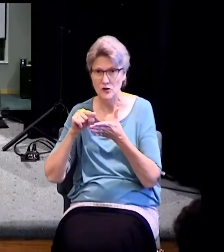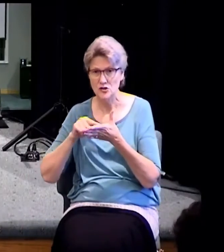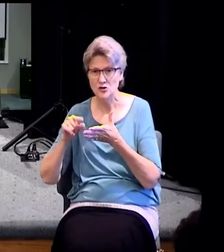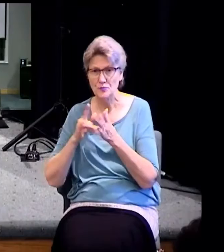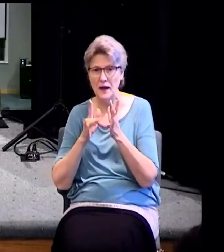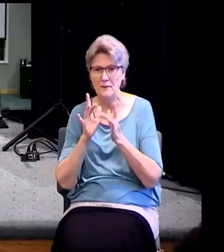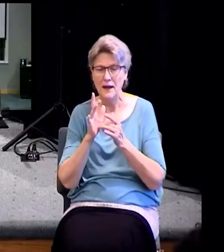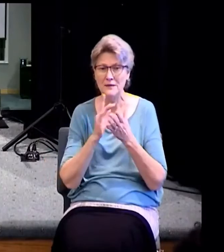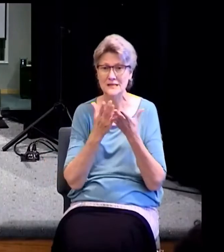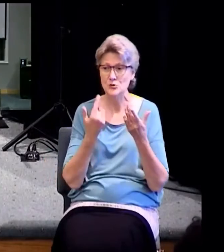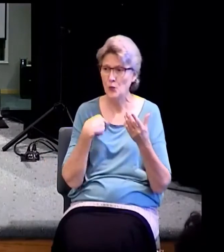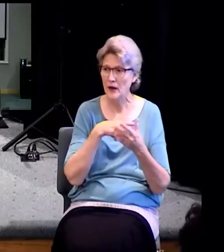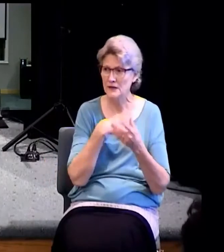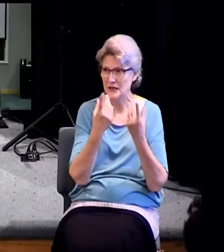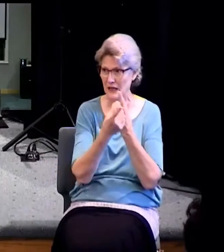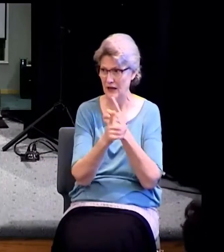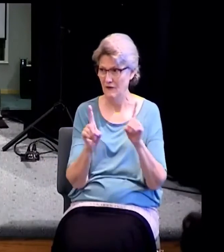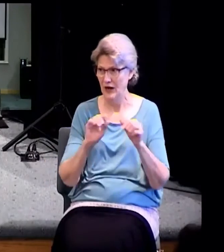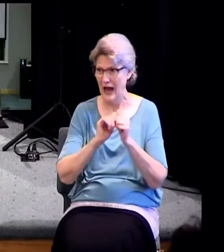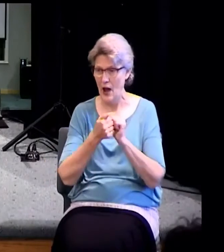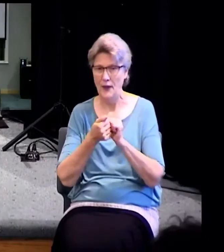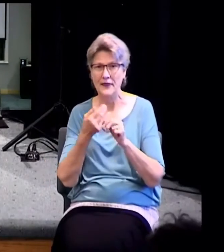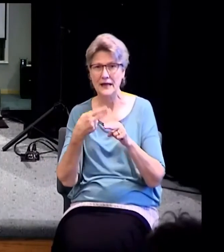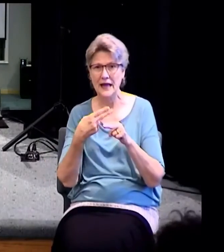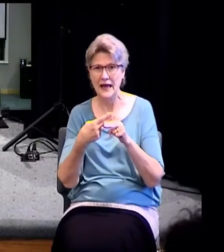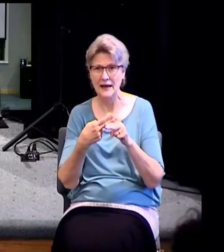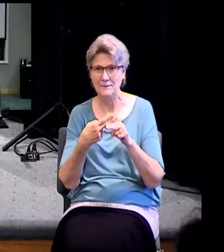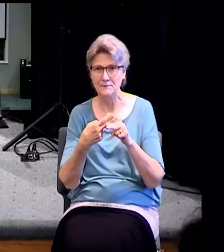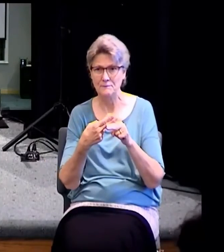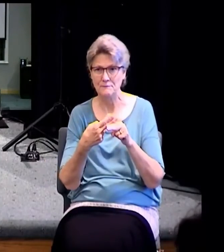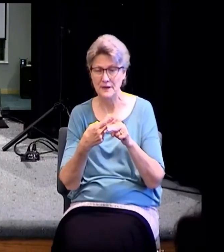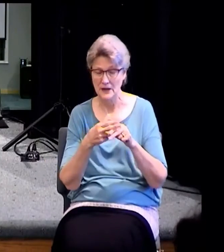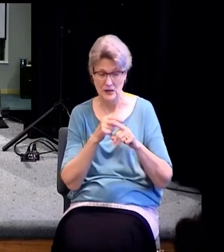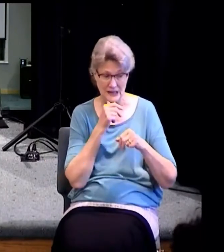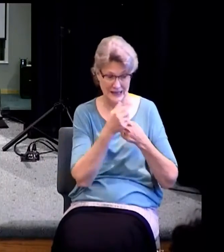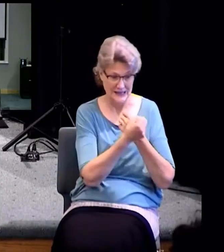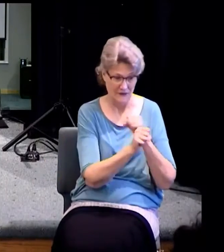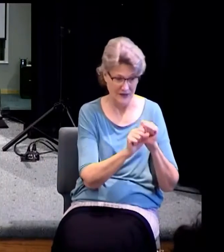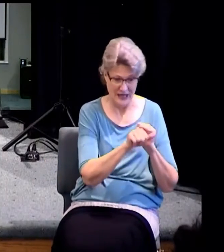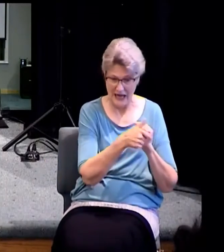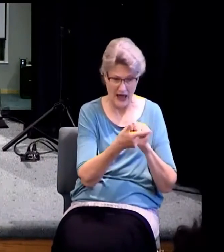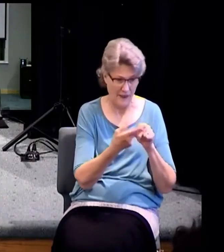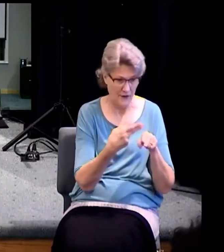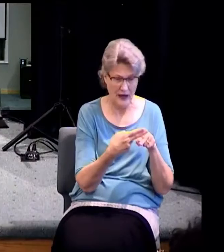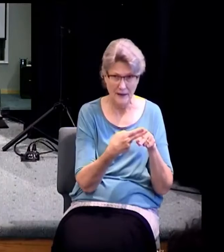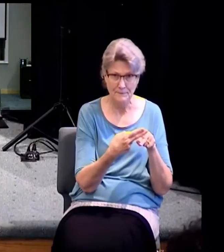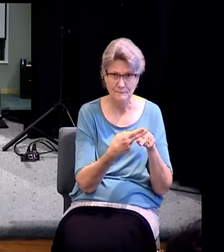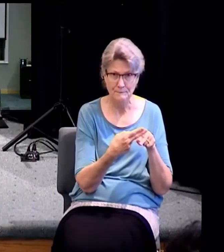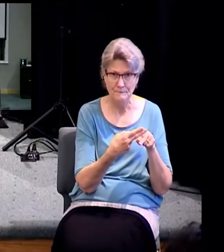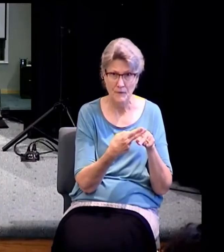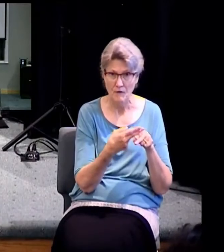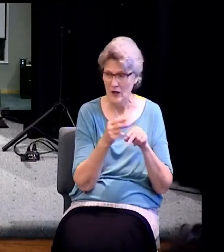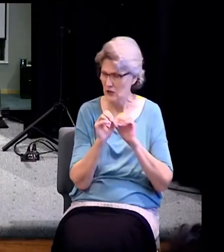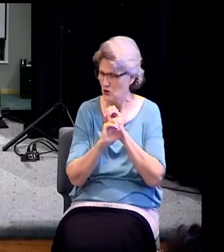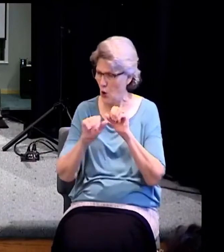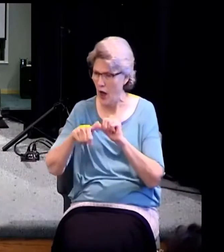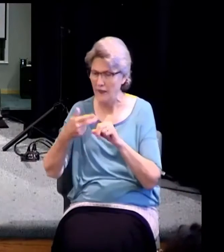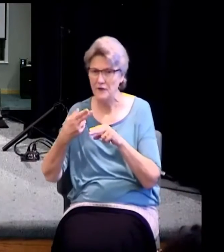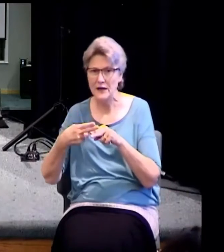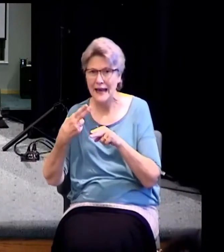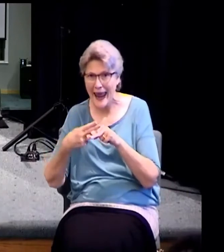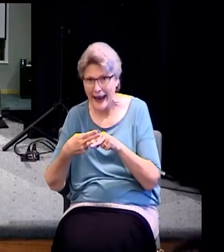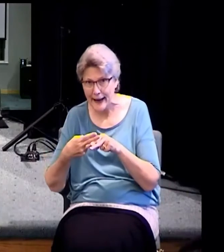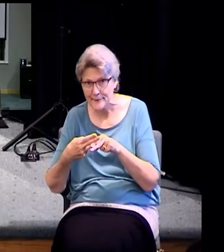says we are delivered by the name. It says, neither is there salvation in any other, for there is none